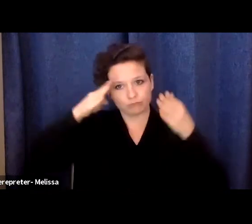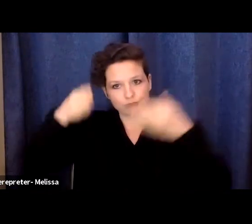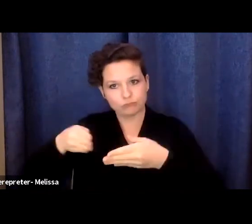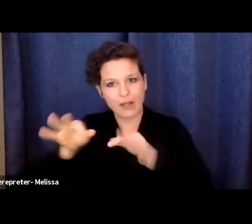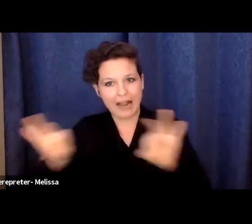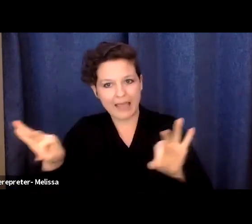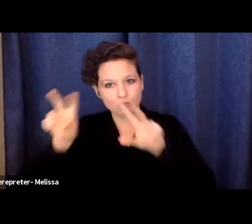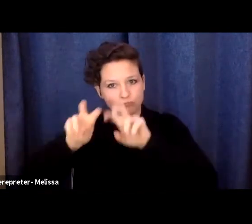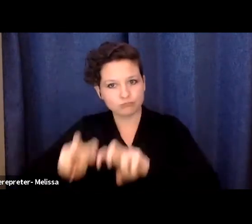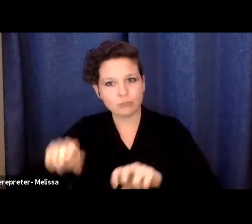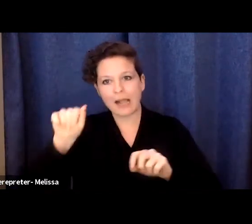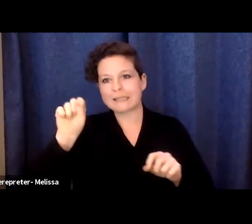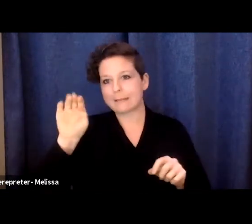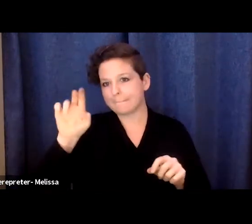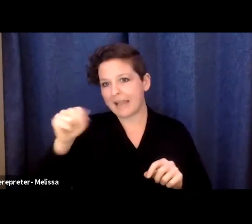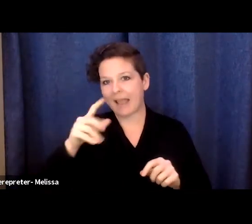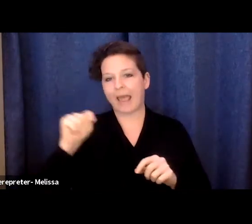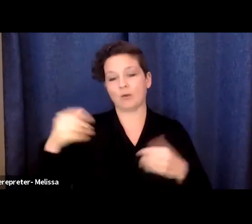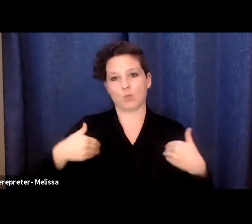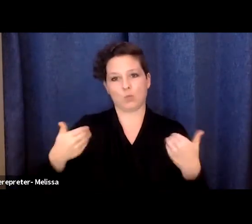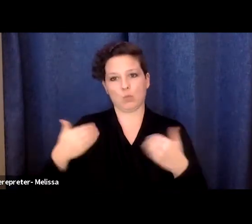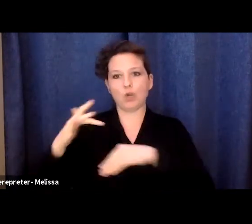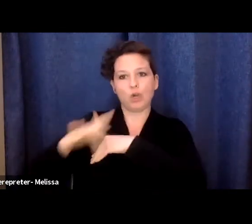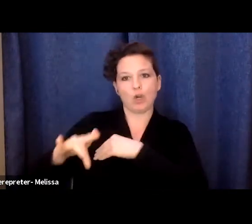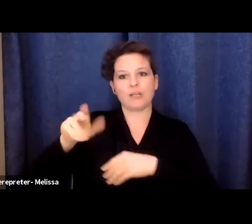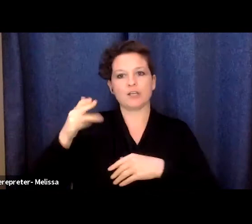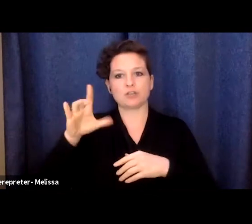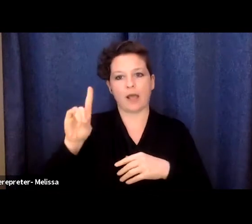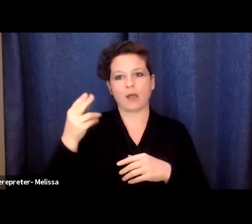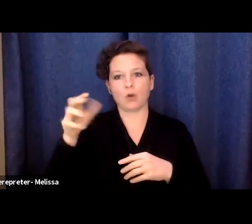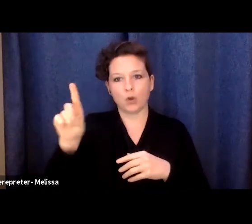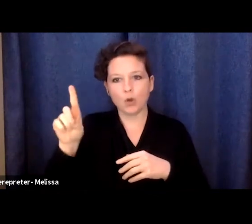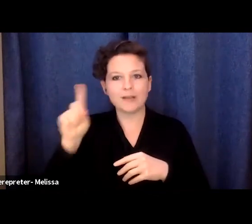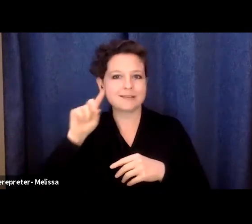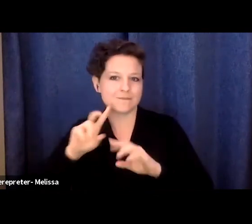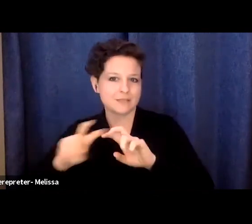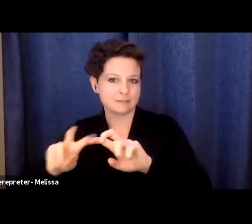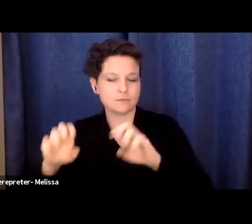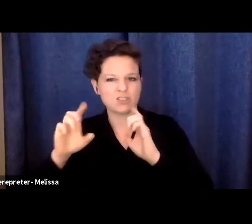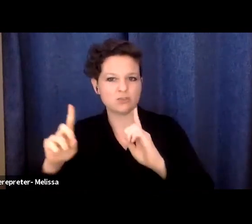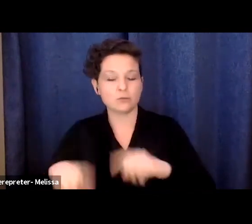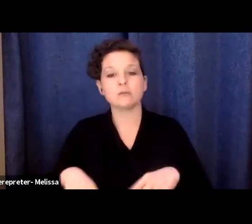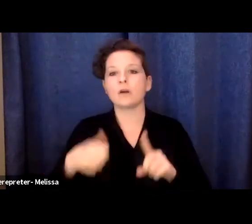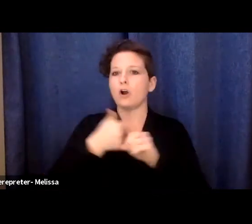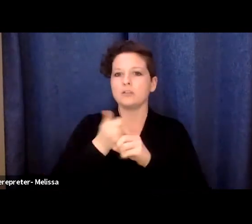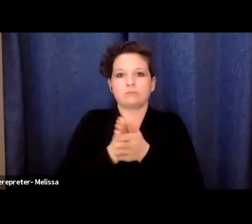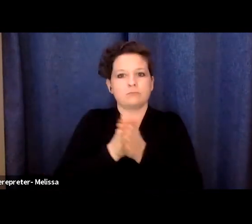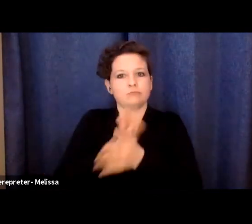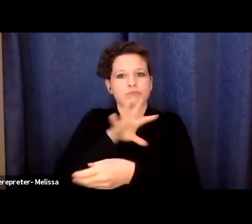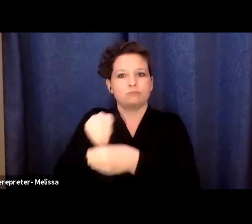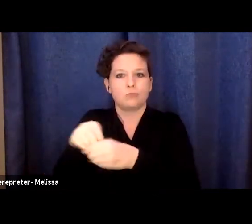early childhood deaf education. Green has always had a passion for working with the community, especially with